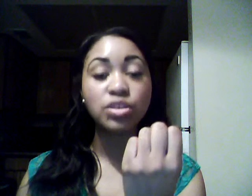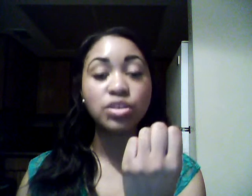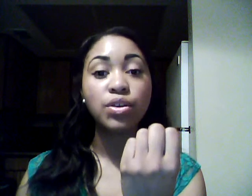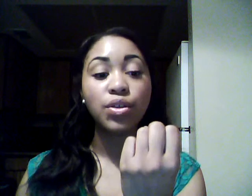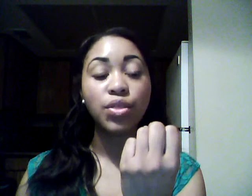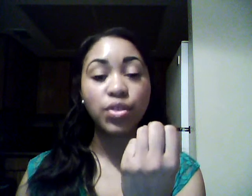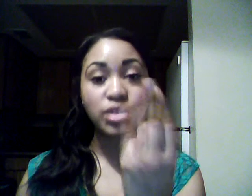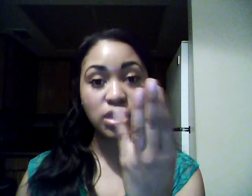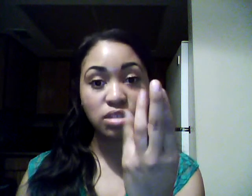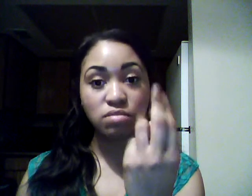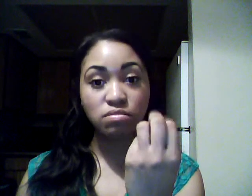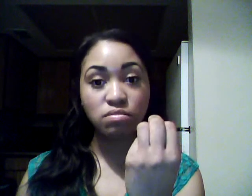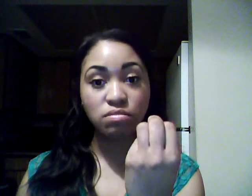fingers, 13,